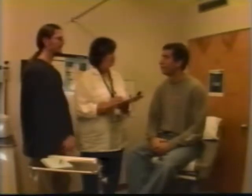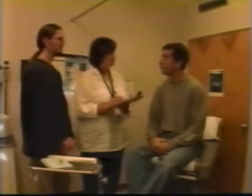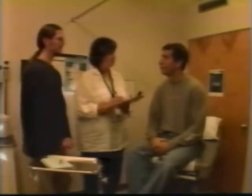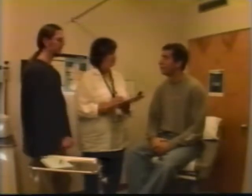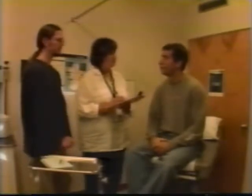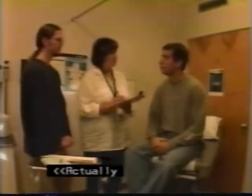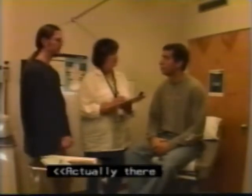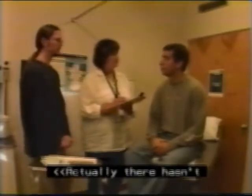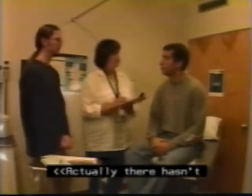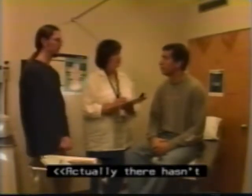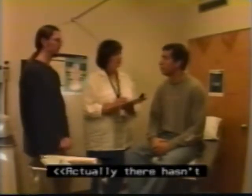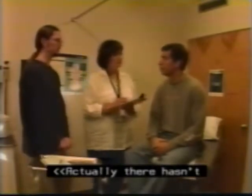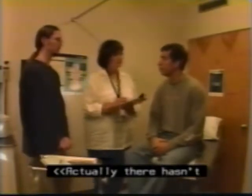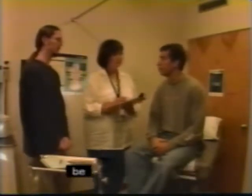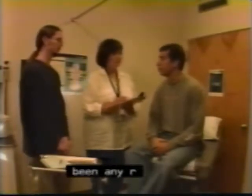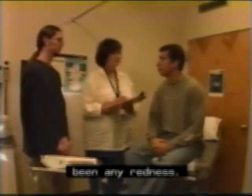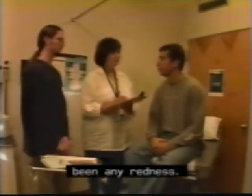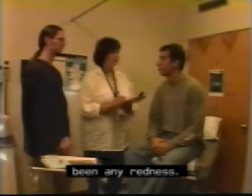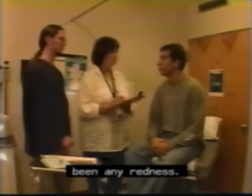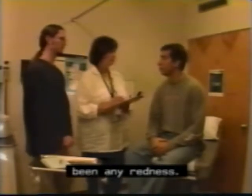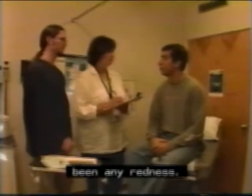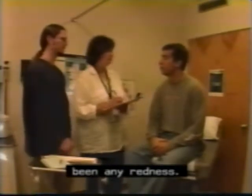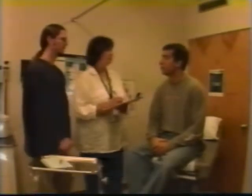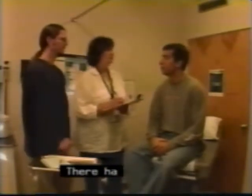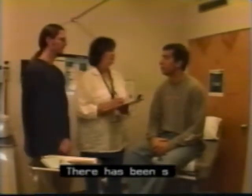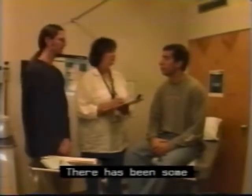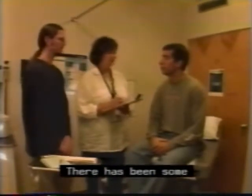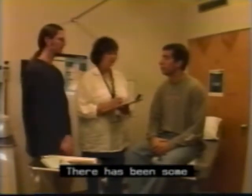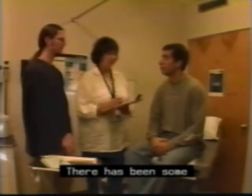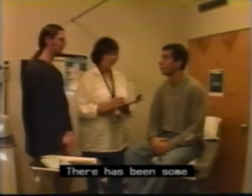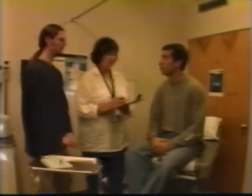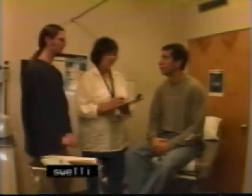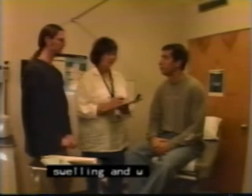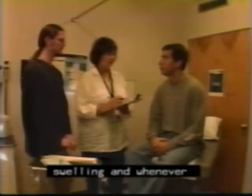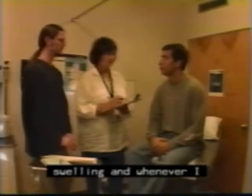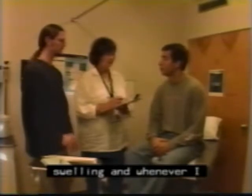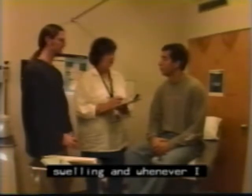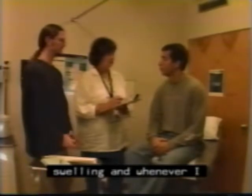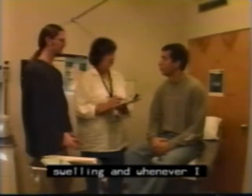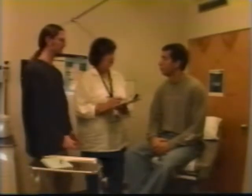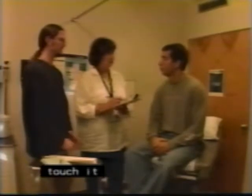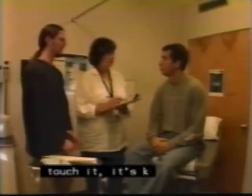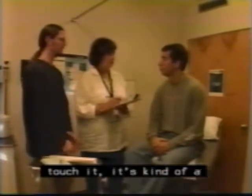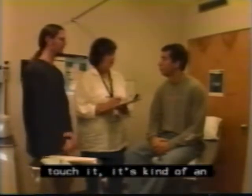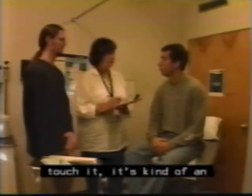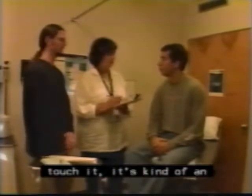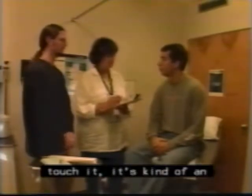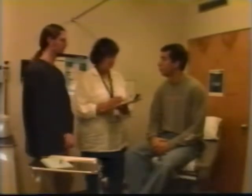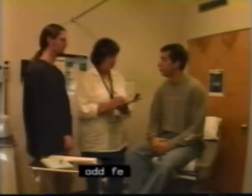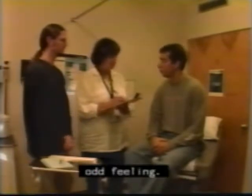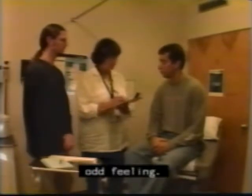Actually, there hasn't been any redness. There has been some swelling. And whenever I touch it, it's kind of an odd feeling. It's